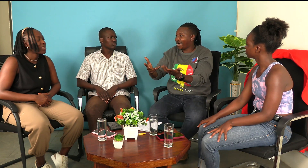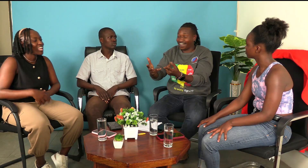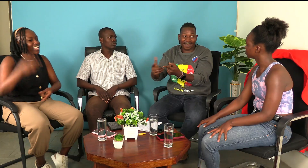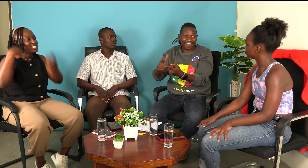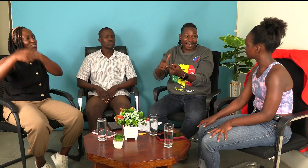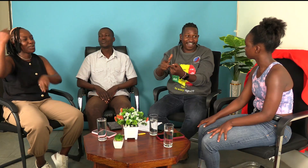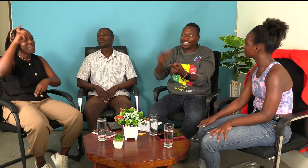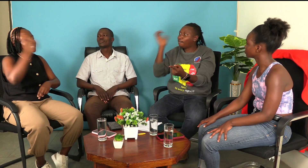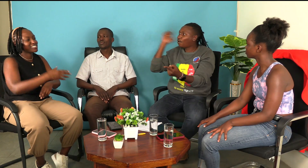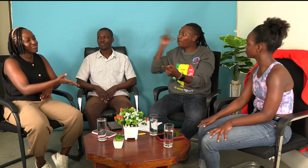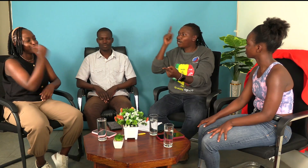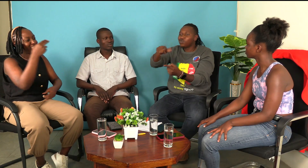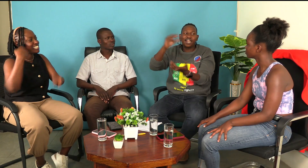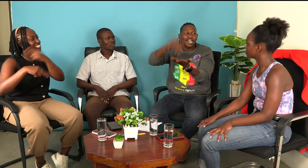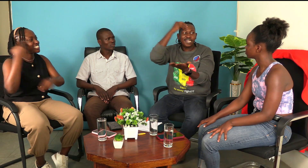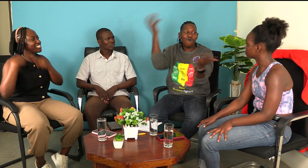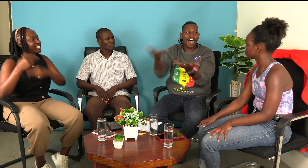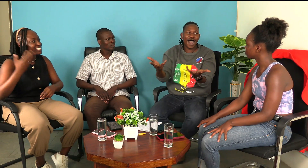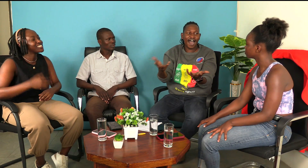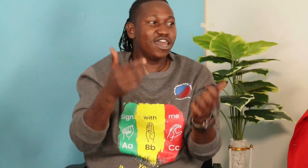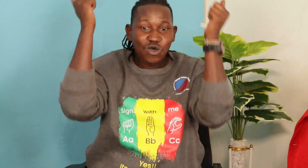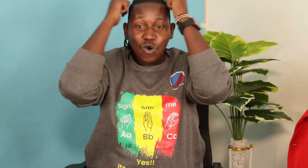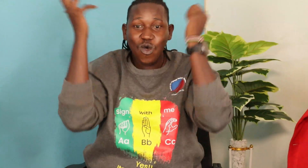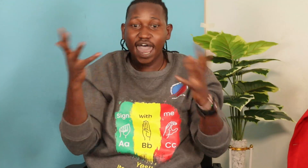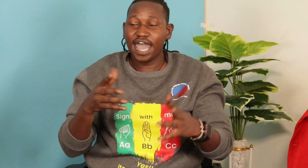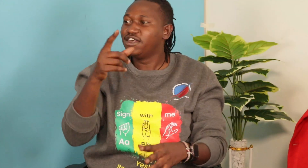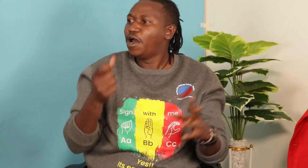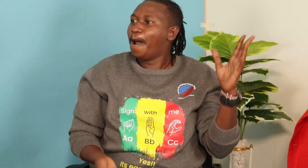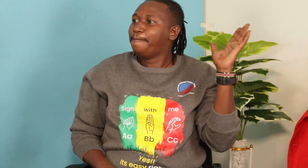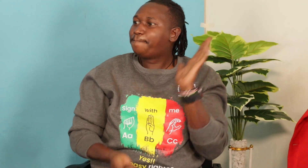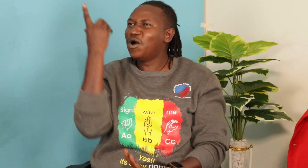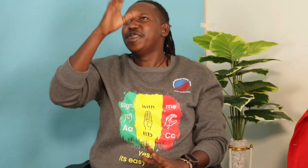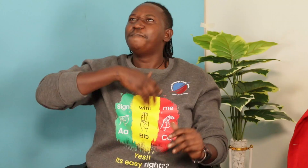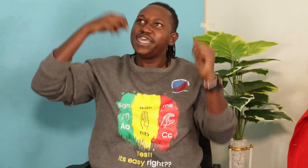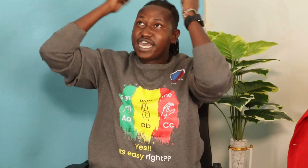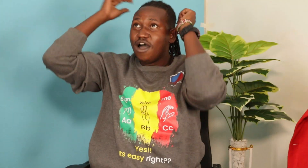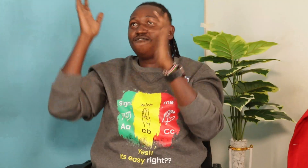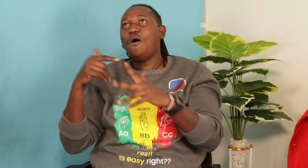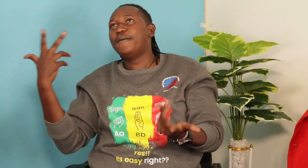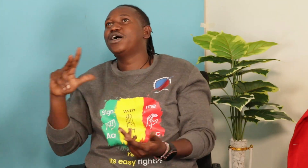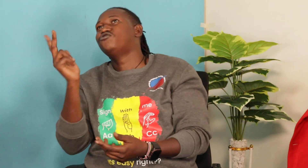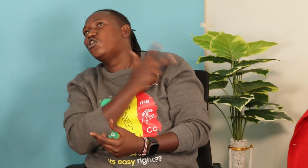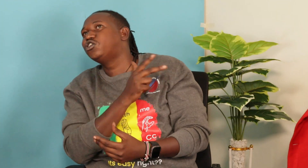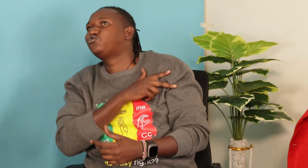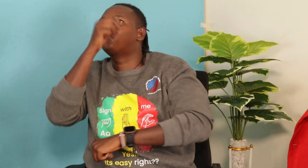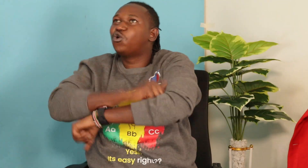who knows much about mental health, they always say and find that the specialist knows a language. They'll ask you, where did you learn a language,